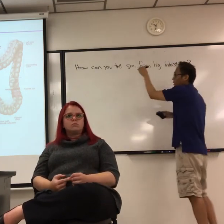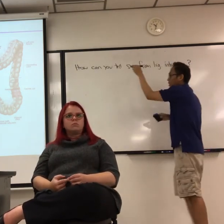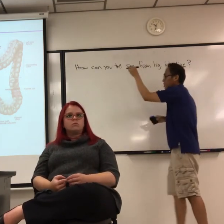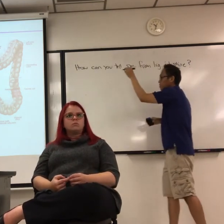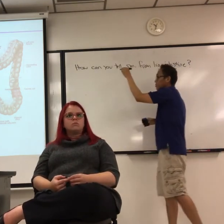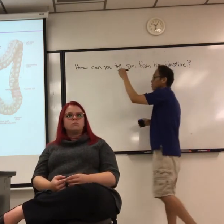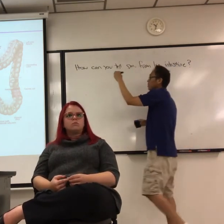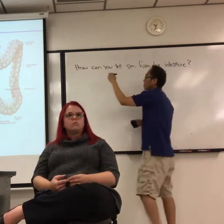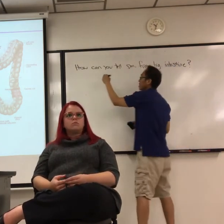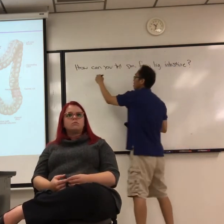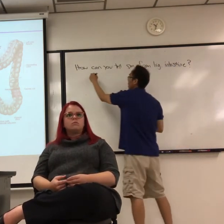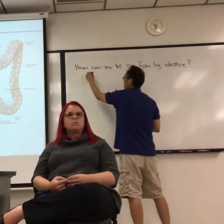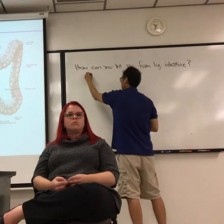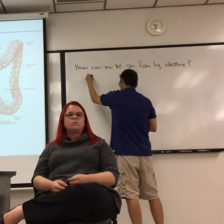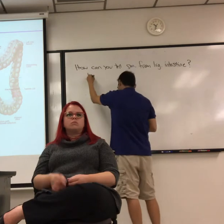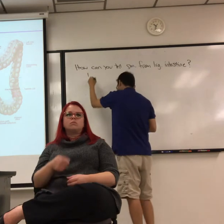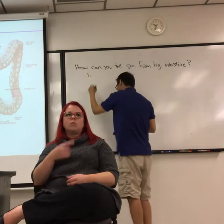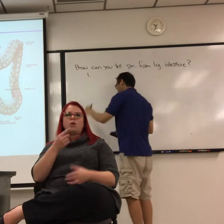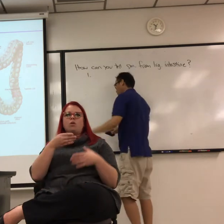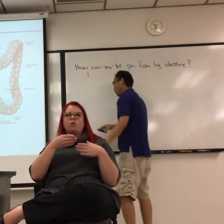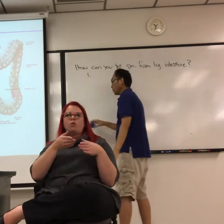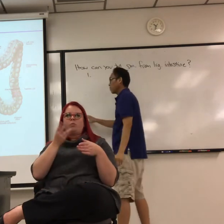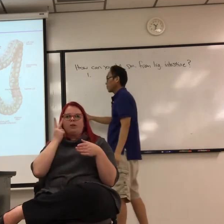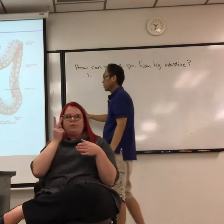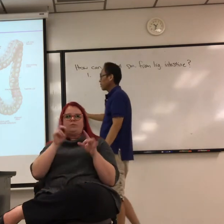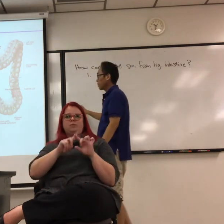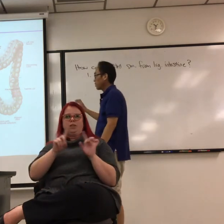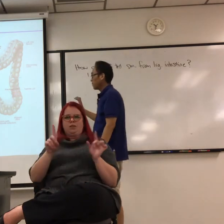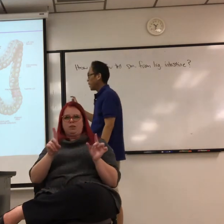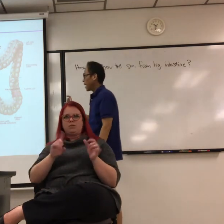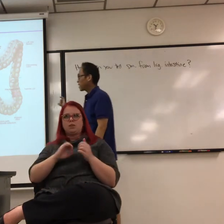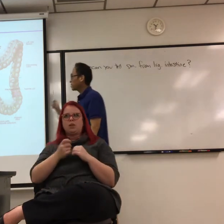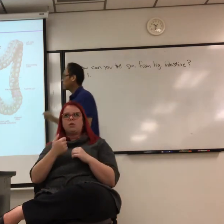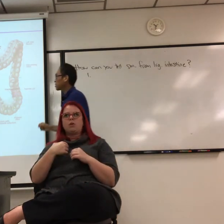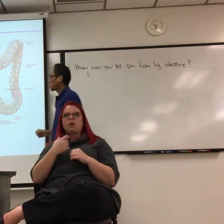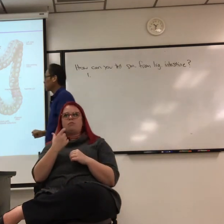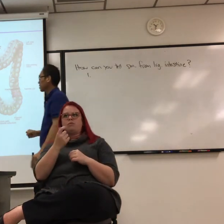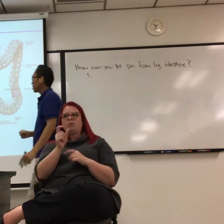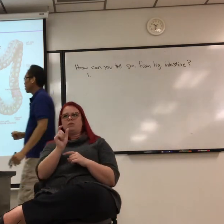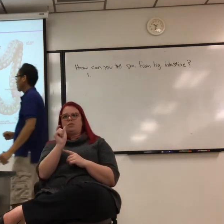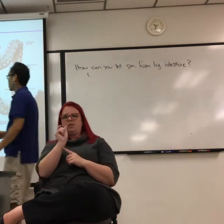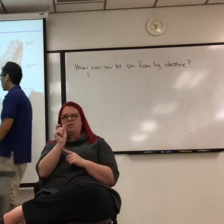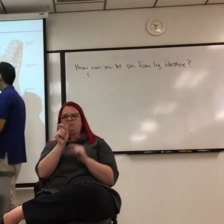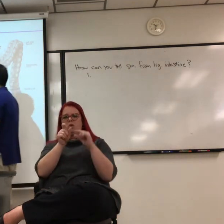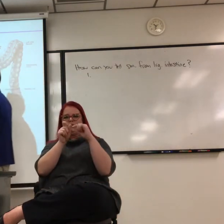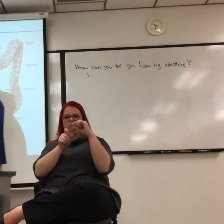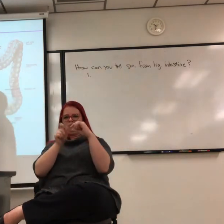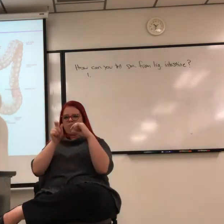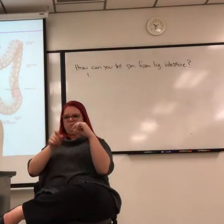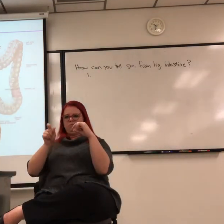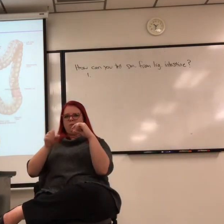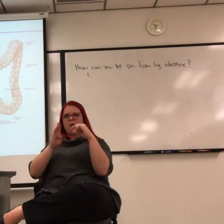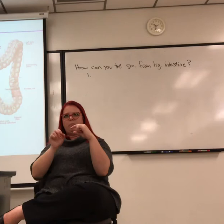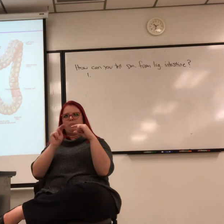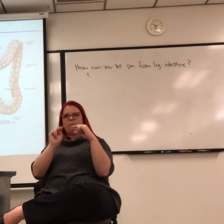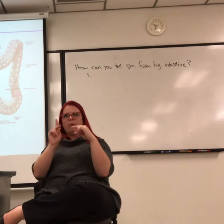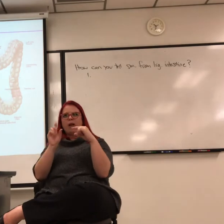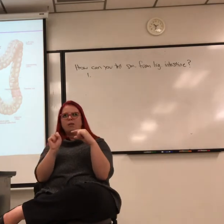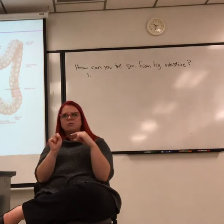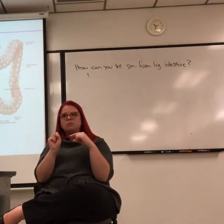Well, one is you have these little bands. I can't show you here,